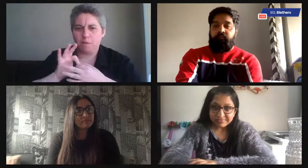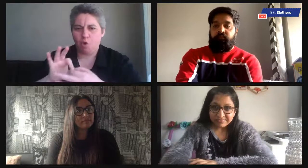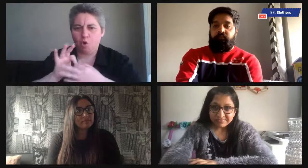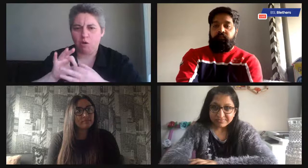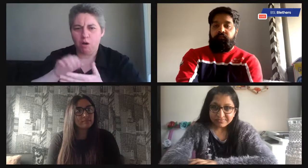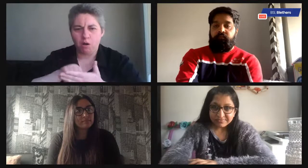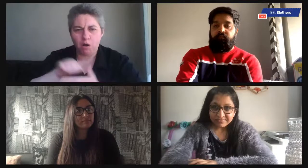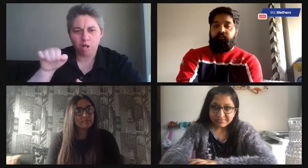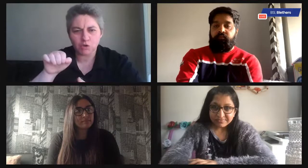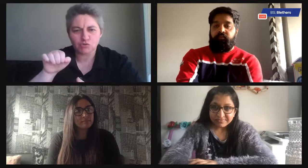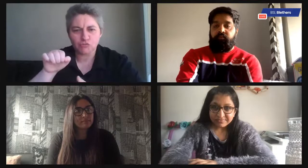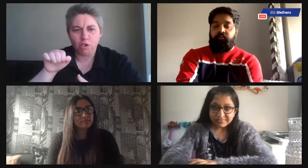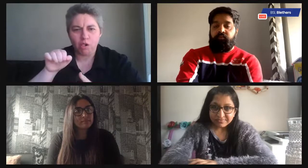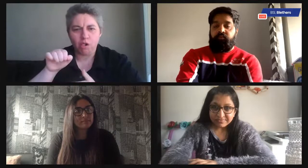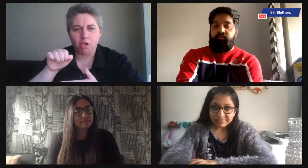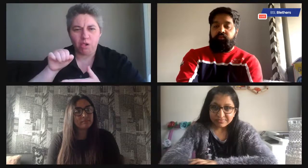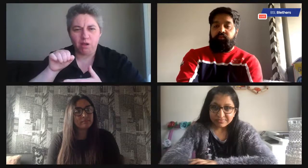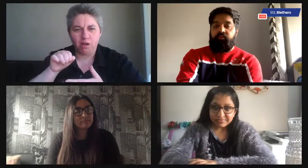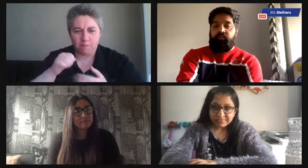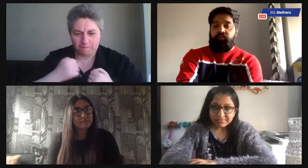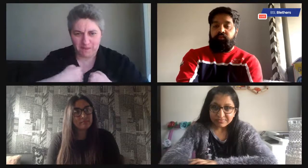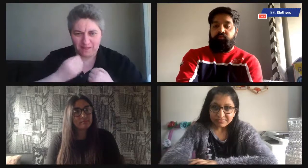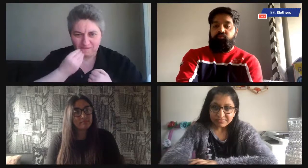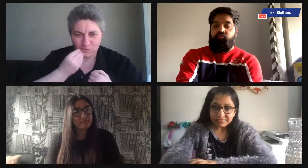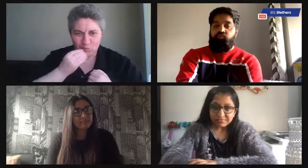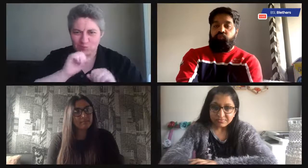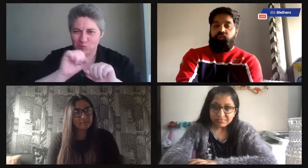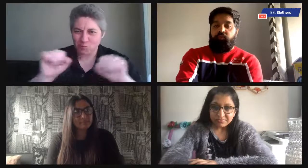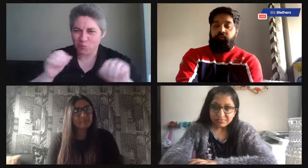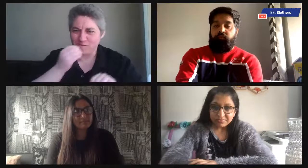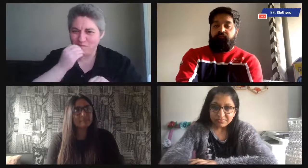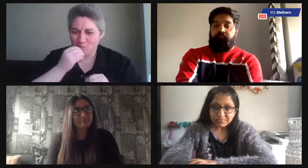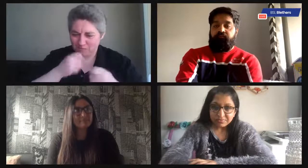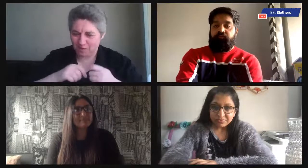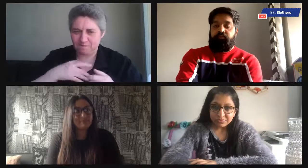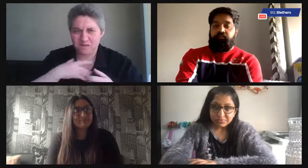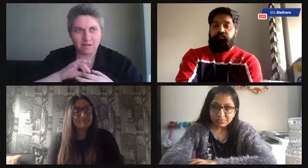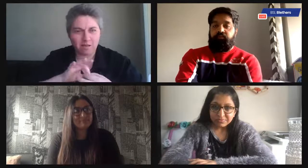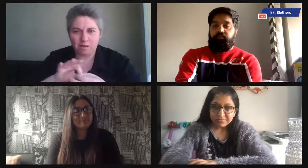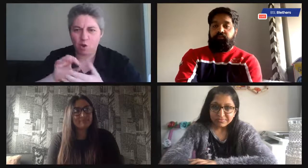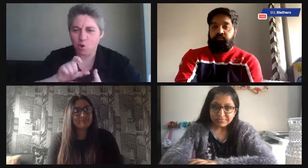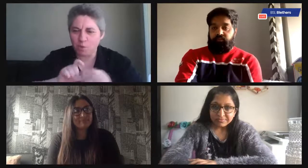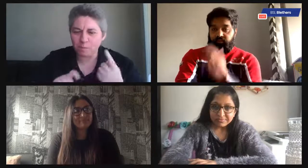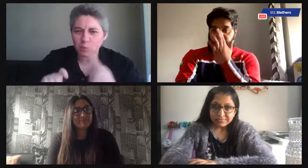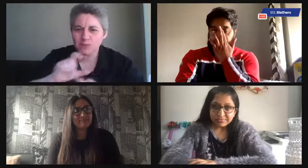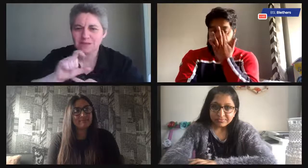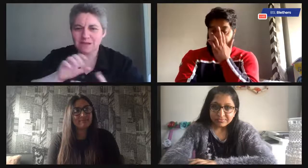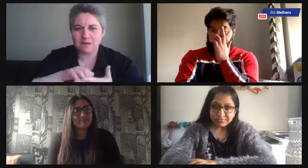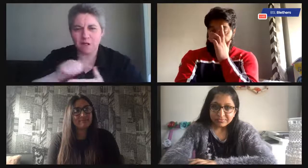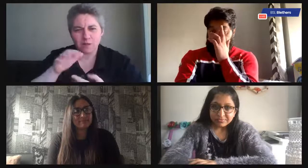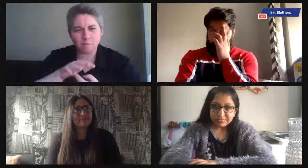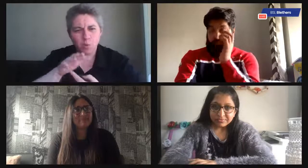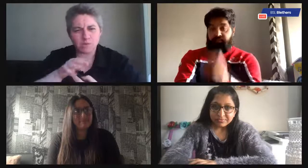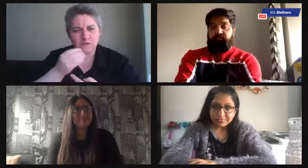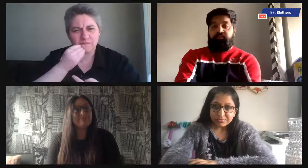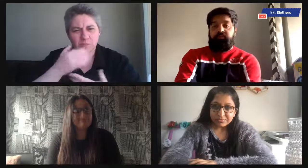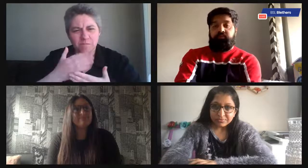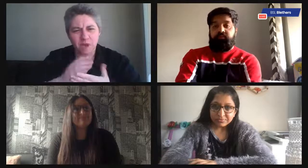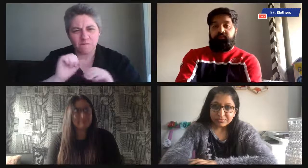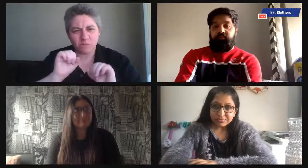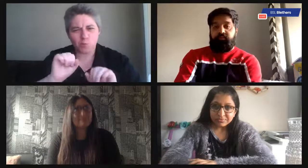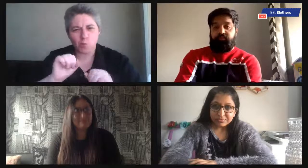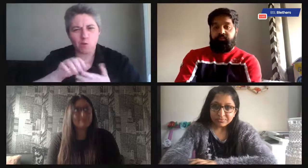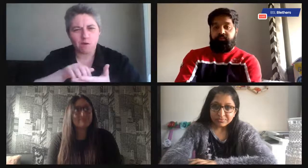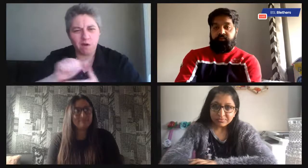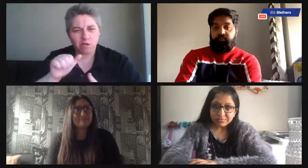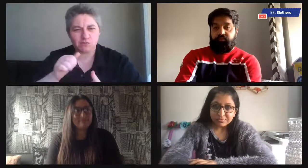Someone's saying that, the foods is it's certainly a cultural thing, or the family getting together as part